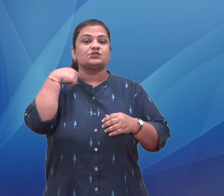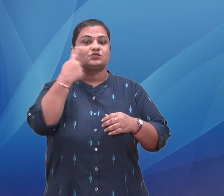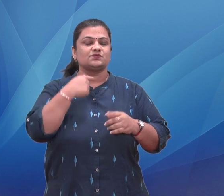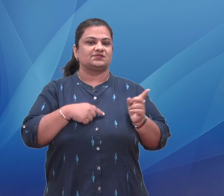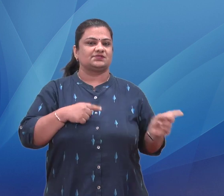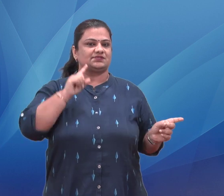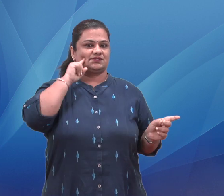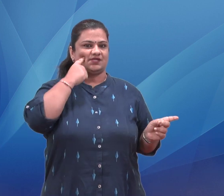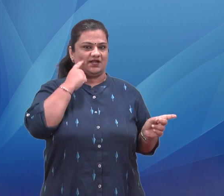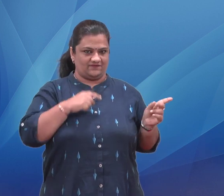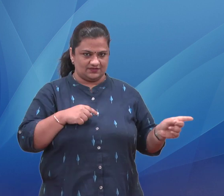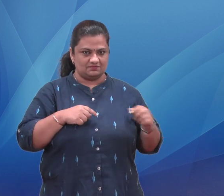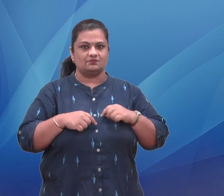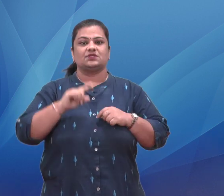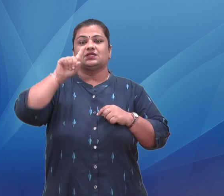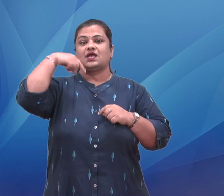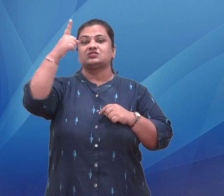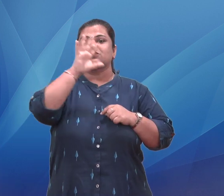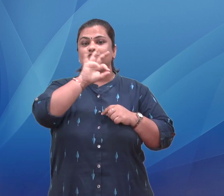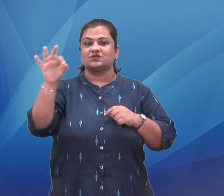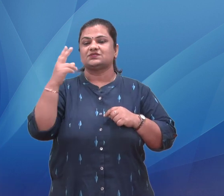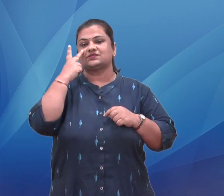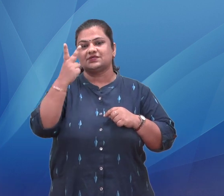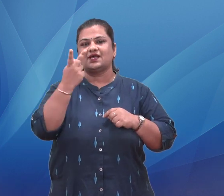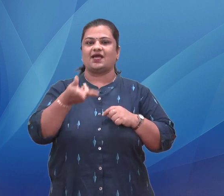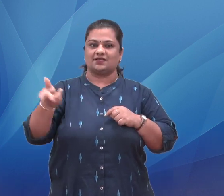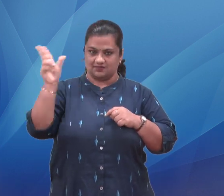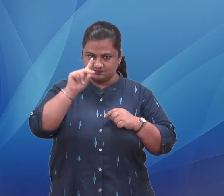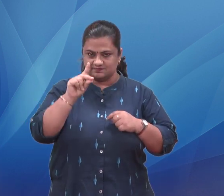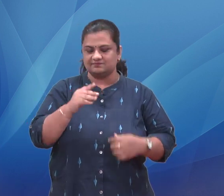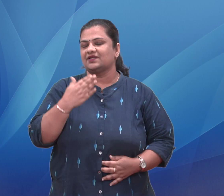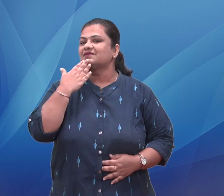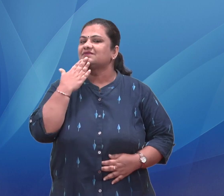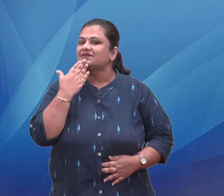along with Miss Sylvie Maximena, NISH faculty. See you again next week. Thank you.